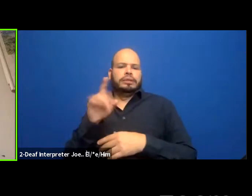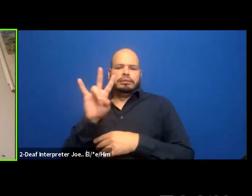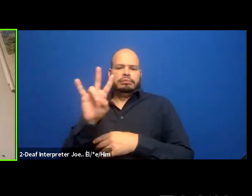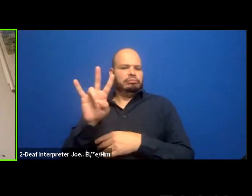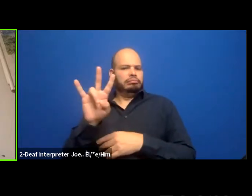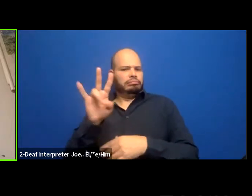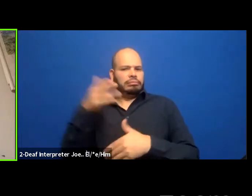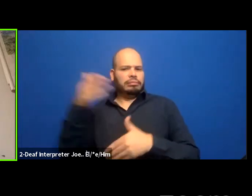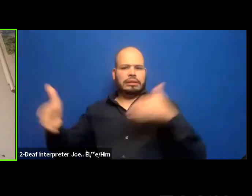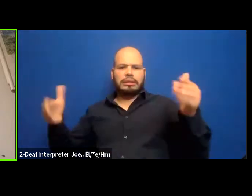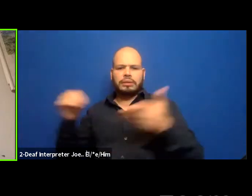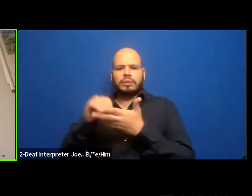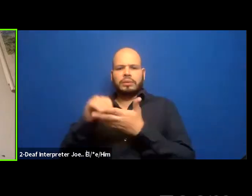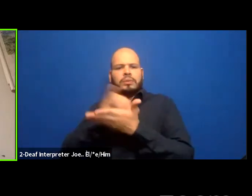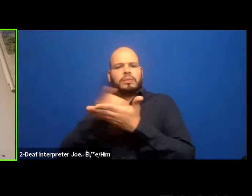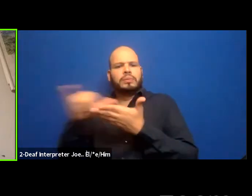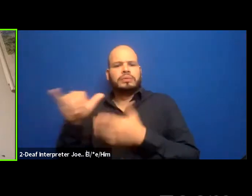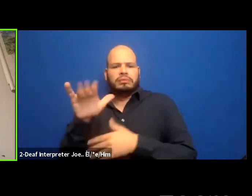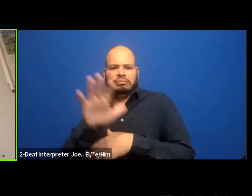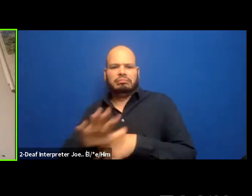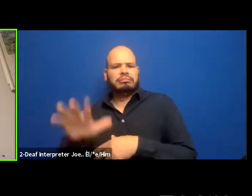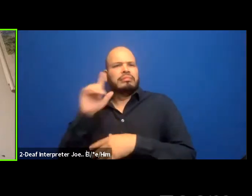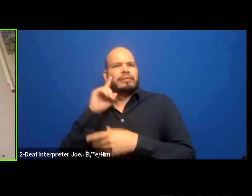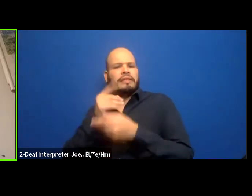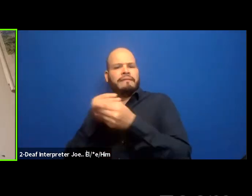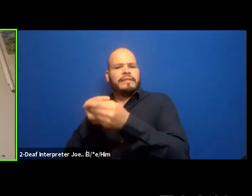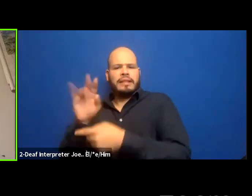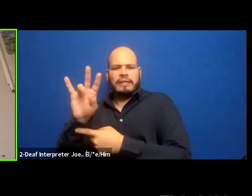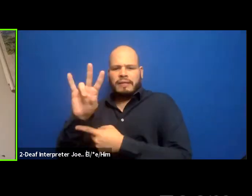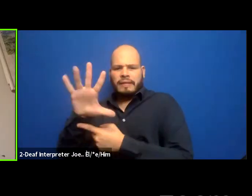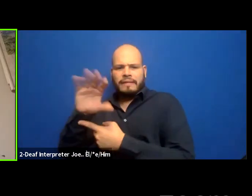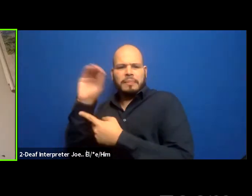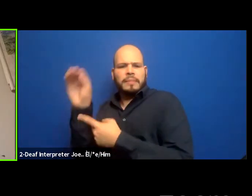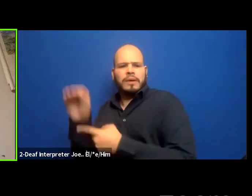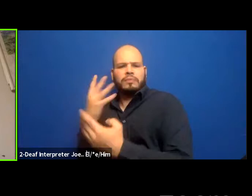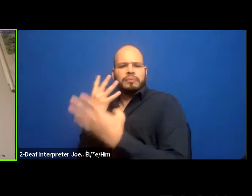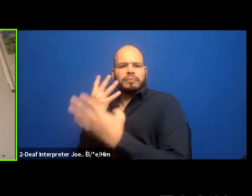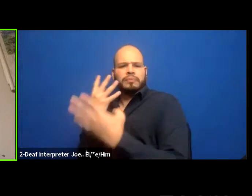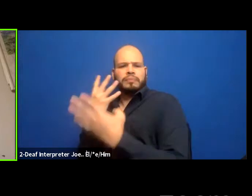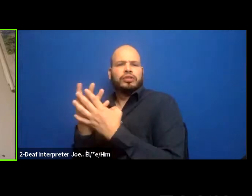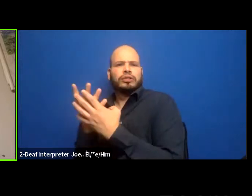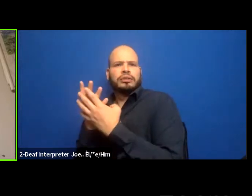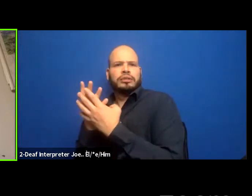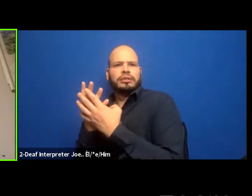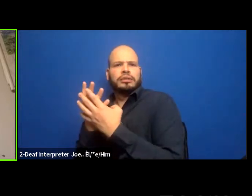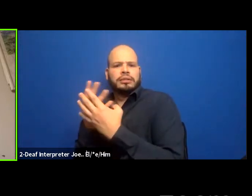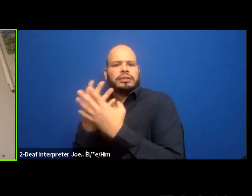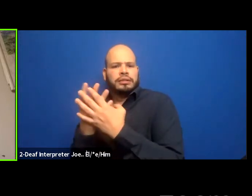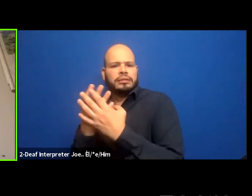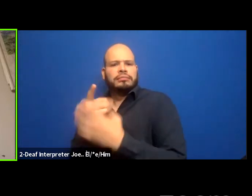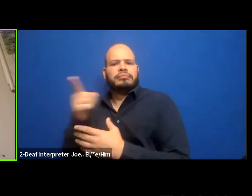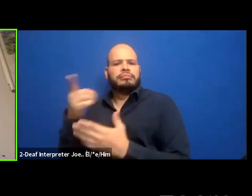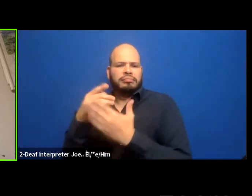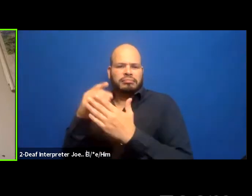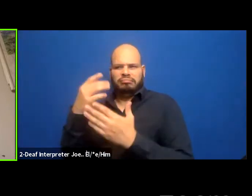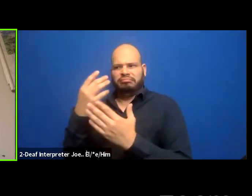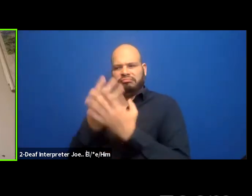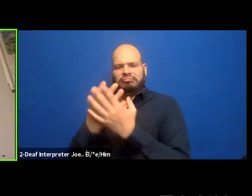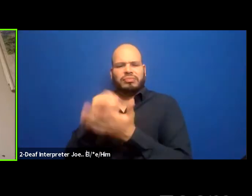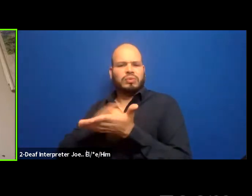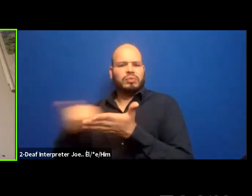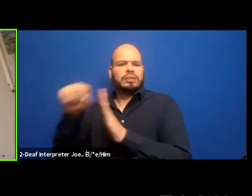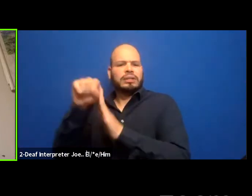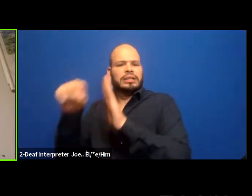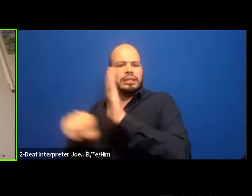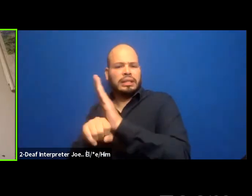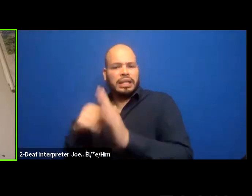And that is Brownsville, Bed-Stuy, Harlem, East New York, Jamaica, Queens,